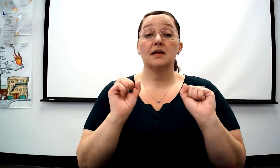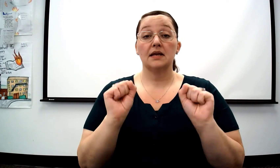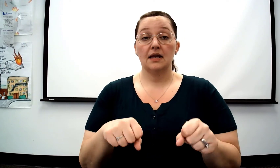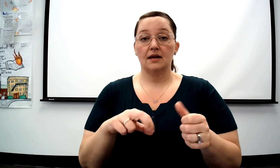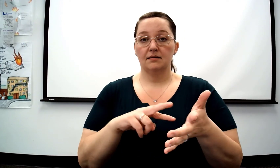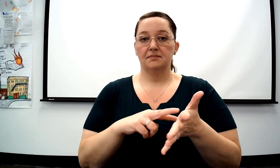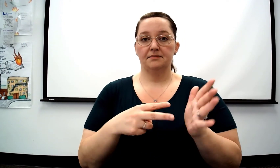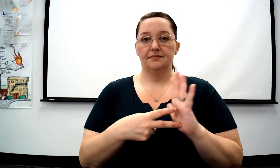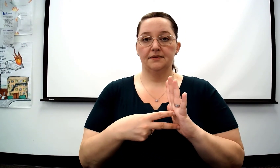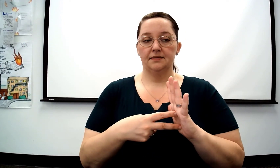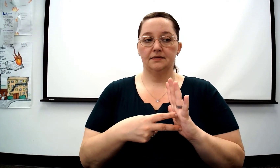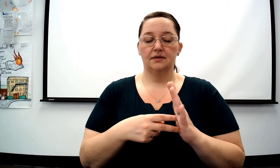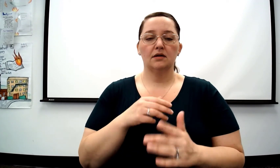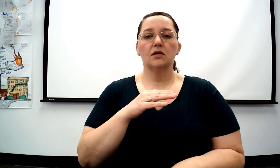home.